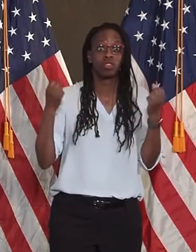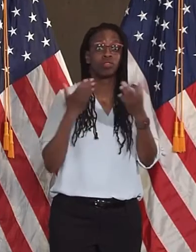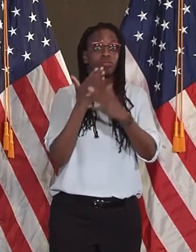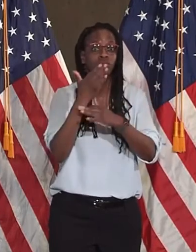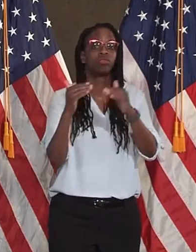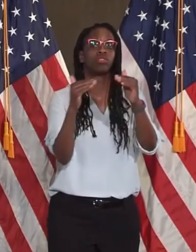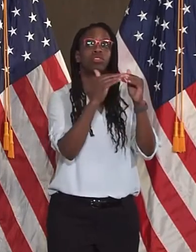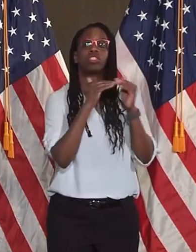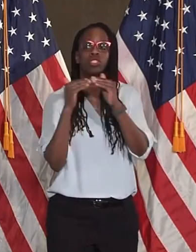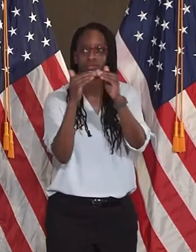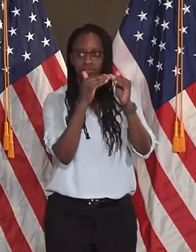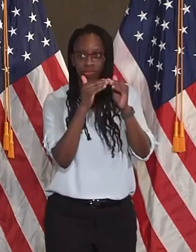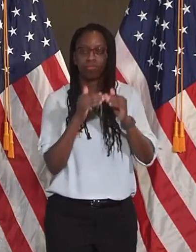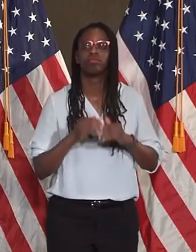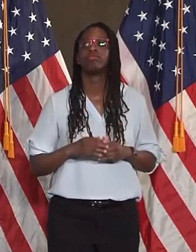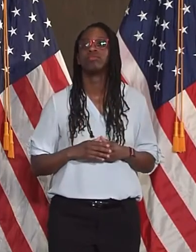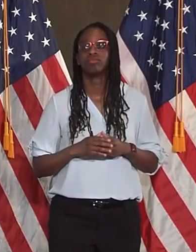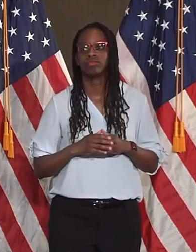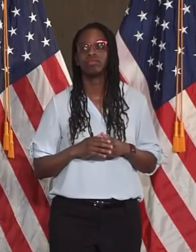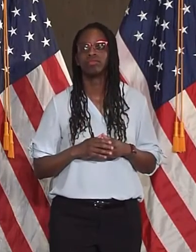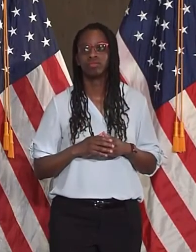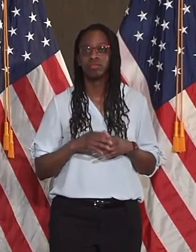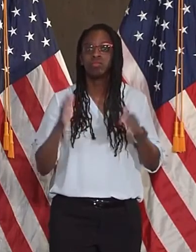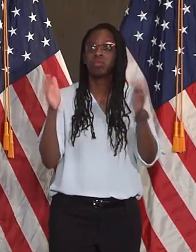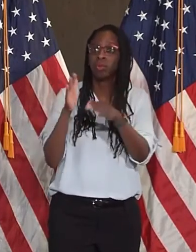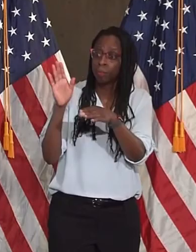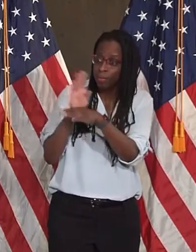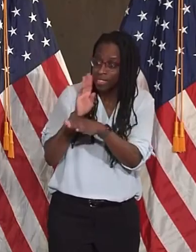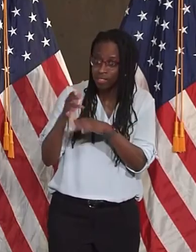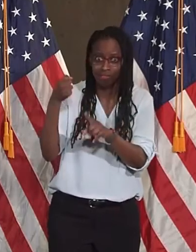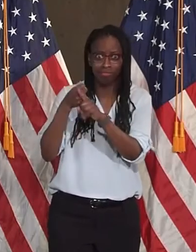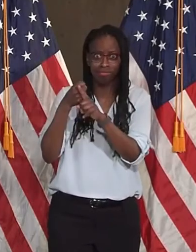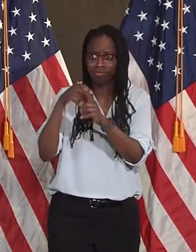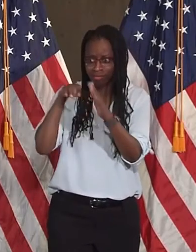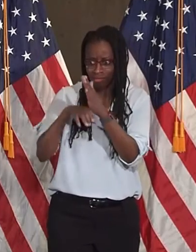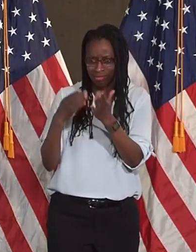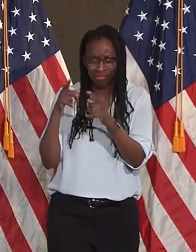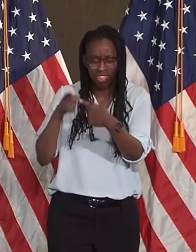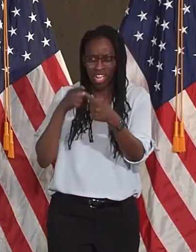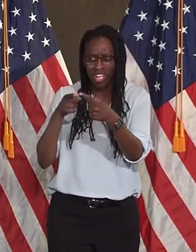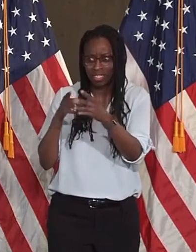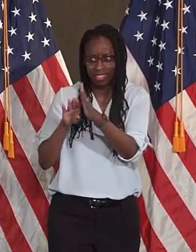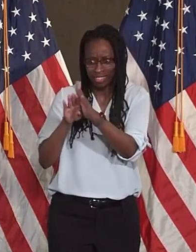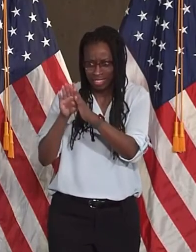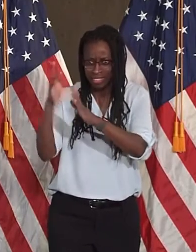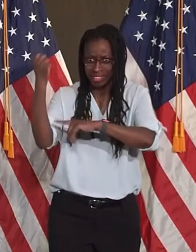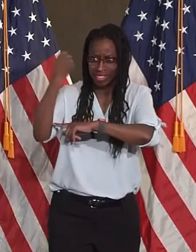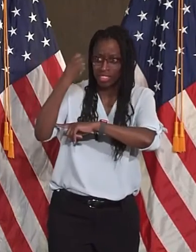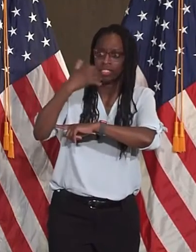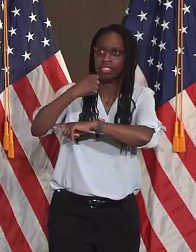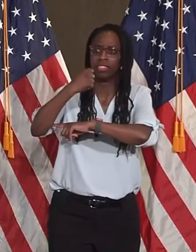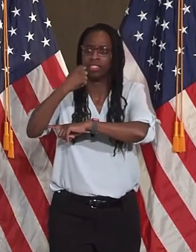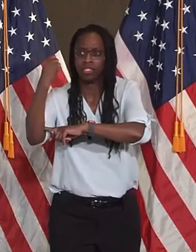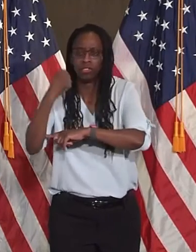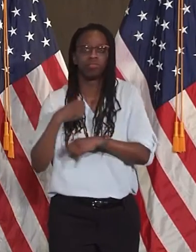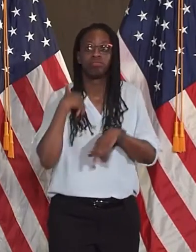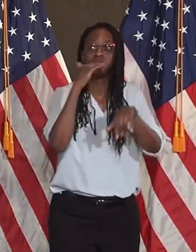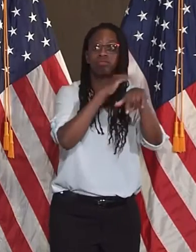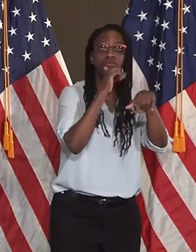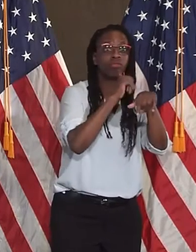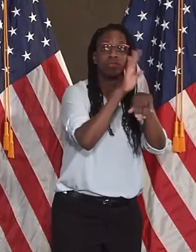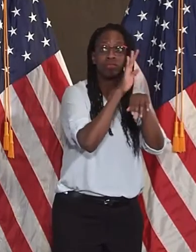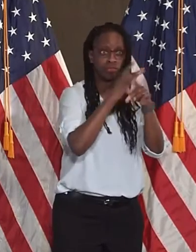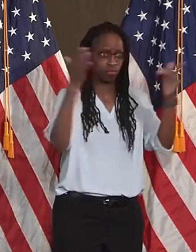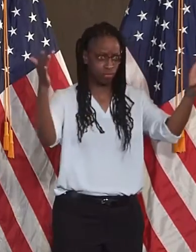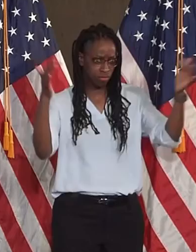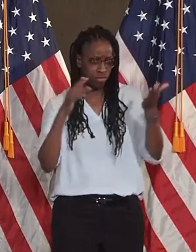businesses hardest hit. Today, I am calling on business leaders, nonprofits, and community groups, and those who